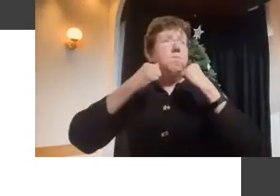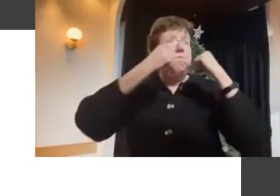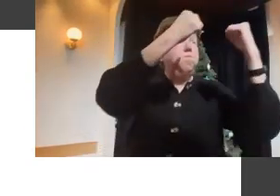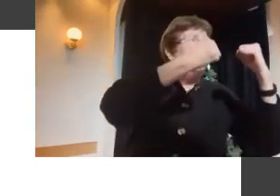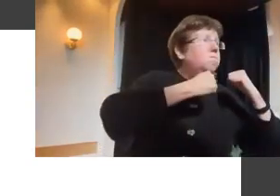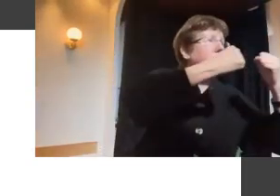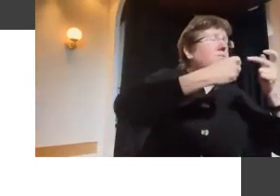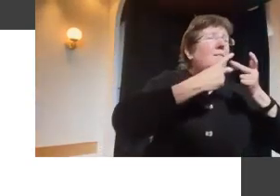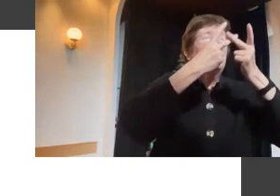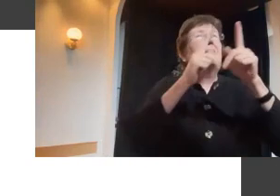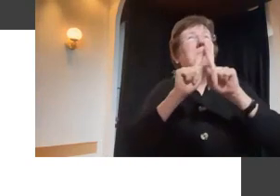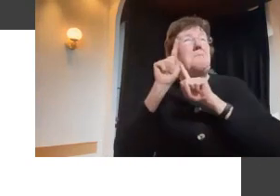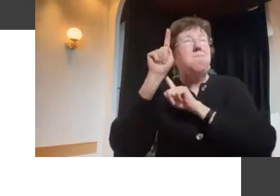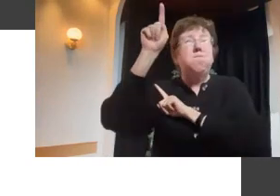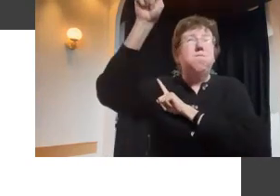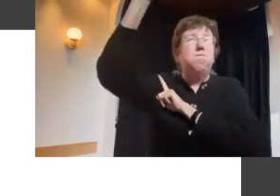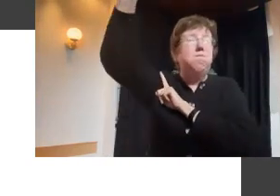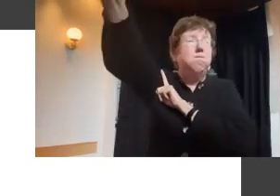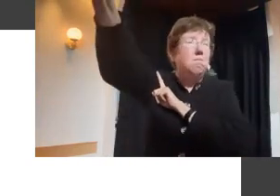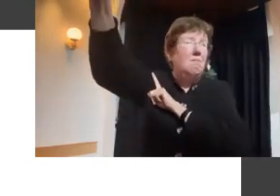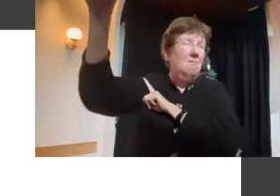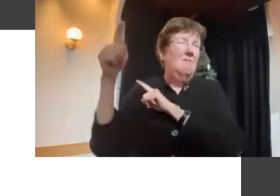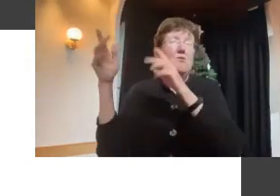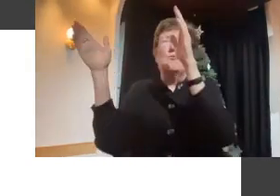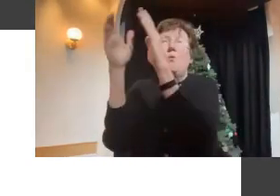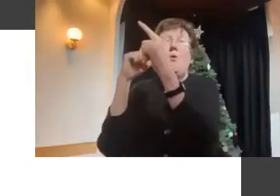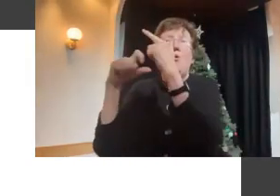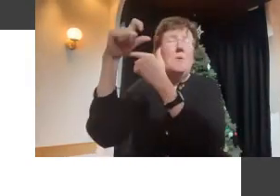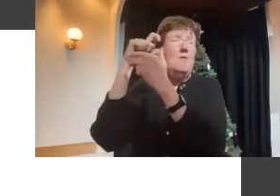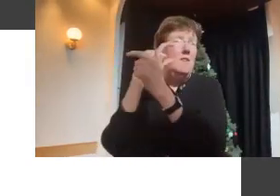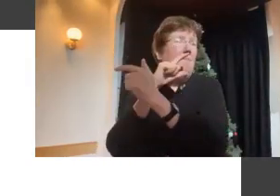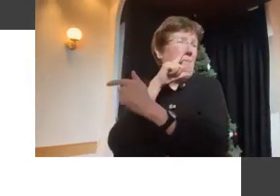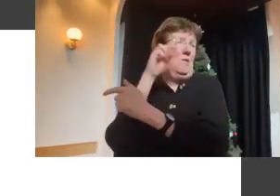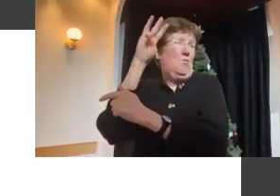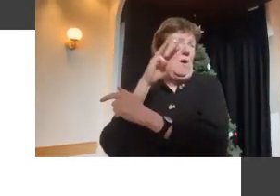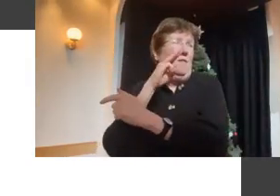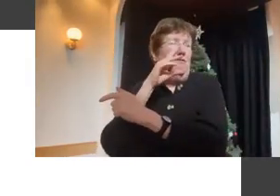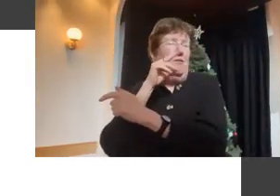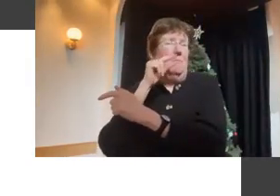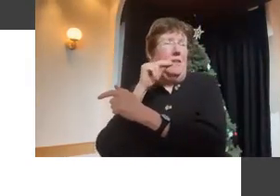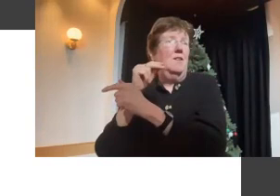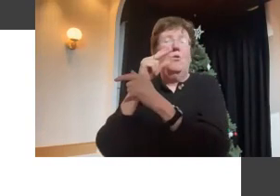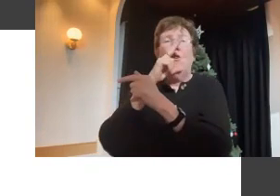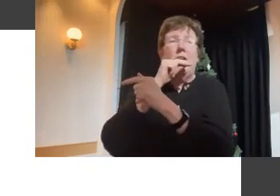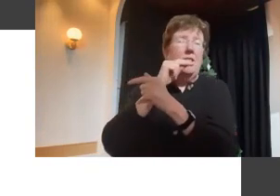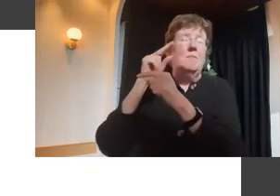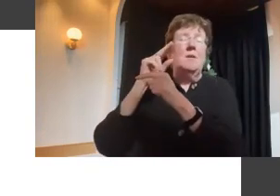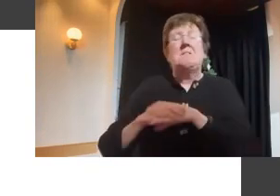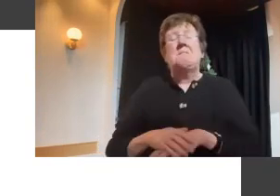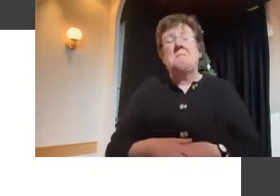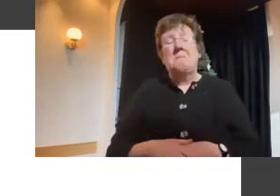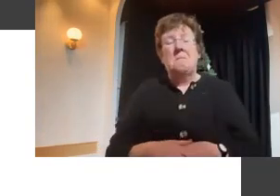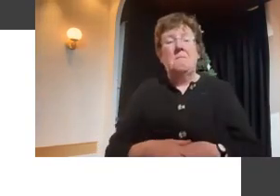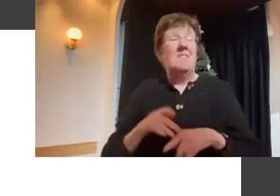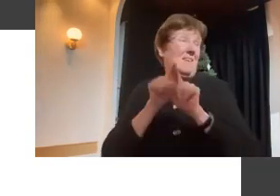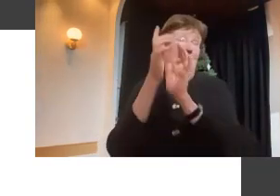both situated in large areas. We have larger rural areas and some areas in the city. So we have, maybe